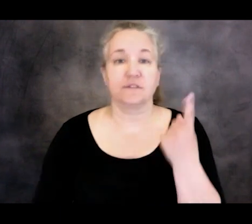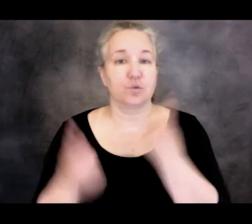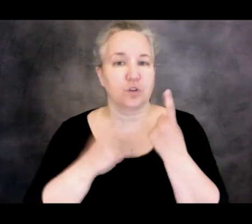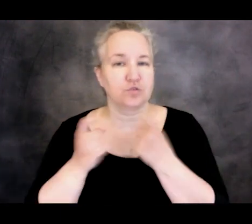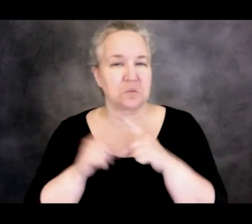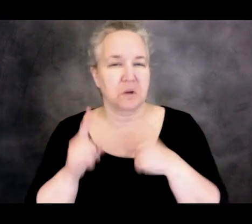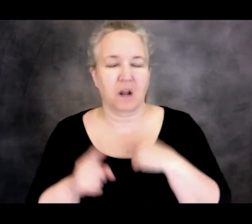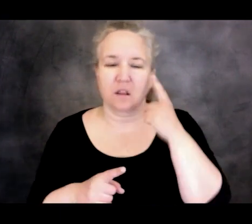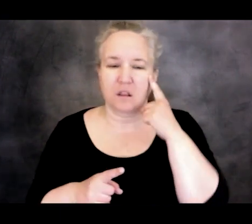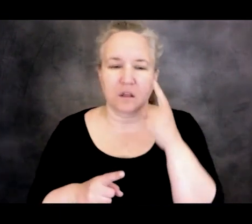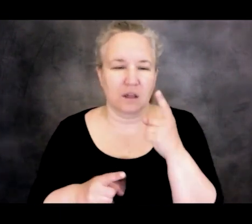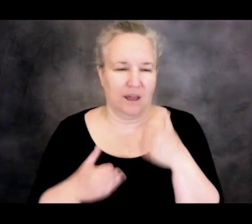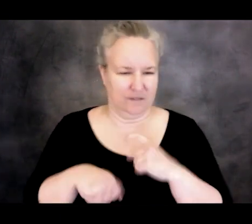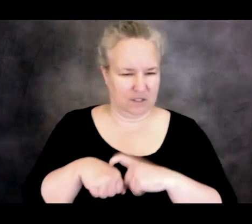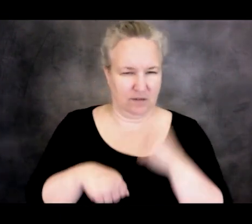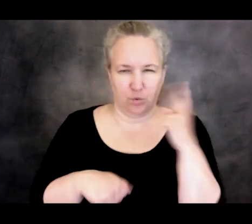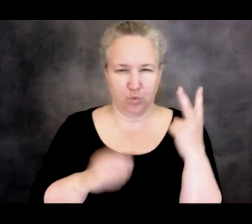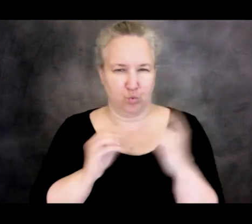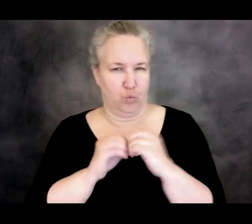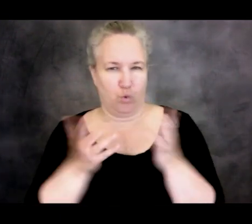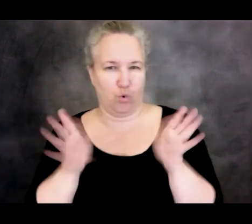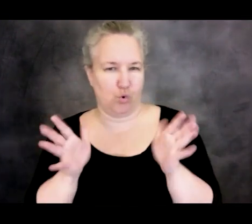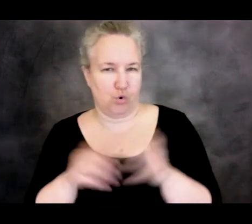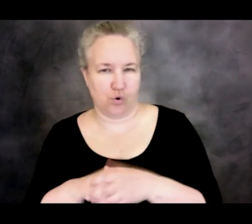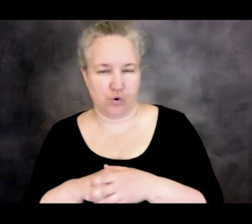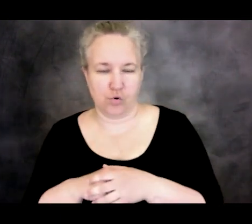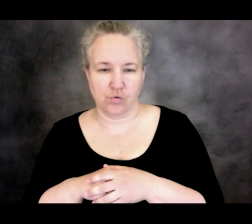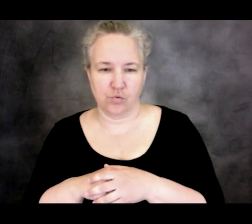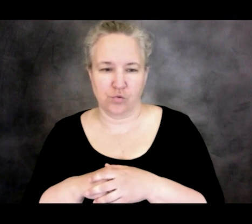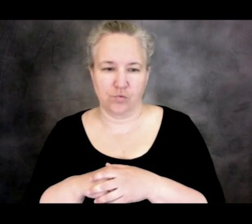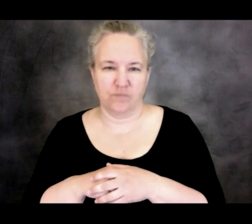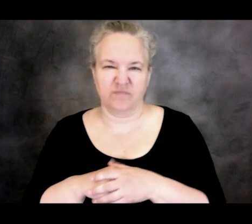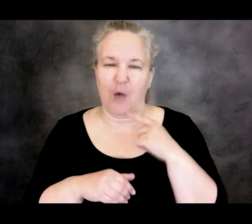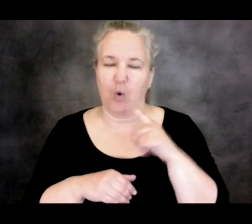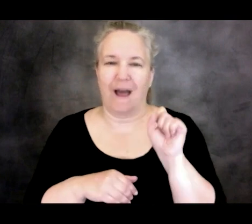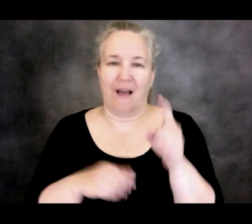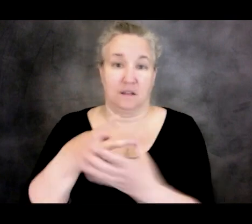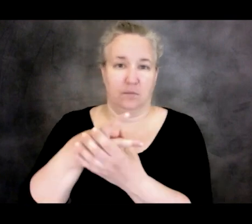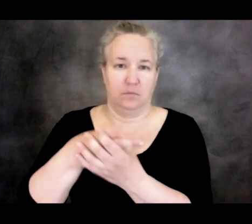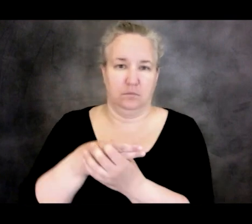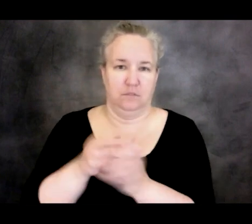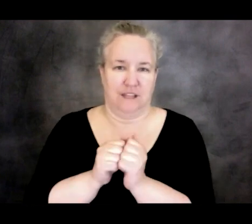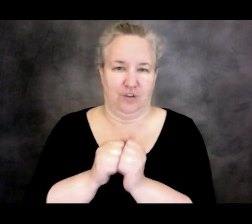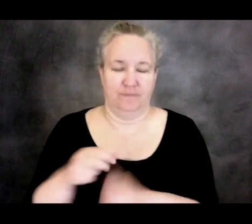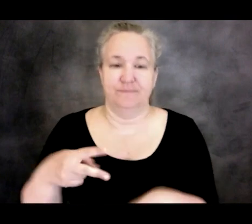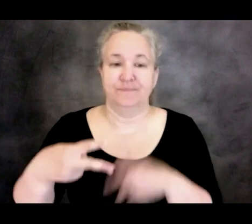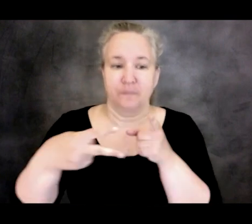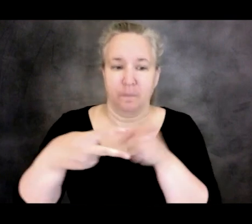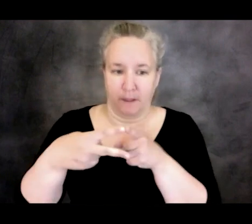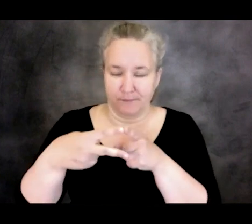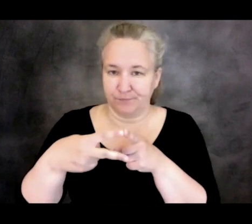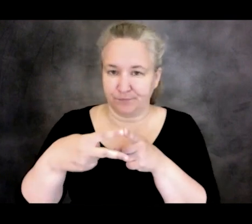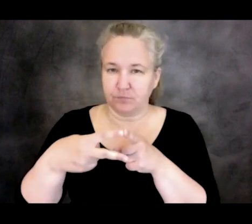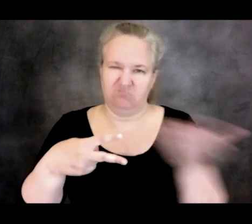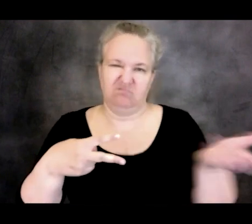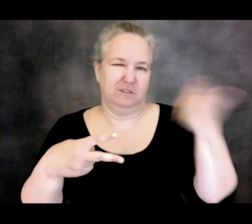we have maybe time for two more, and I'll ask them together. The first is, we actually answered earlier